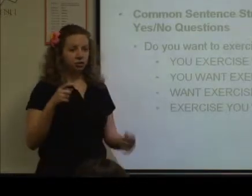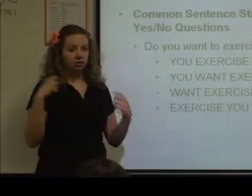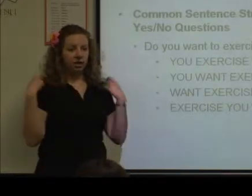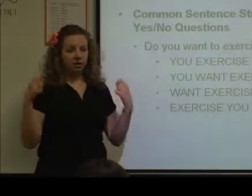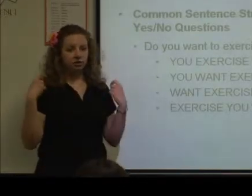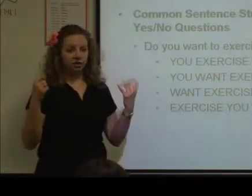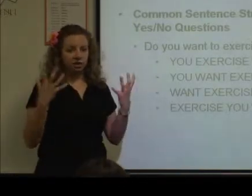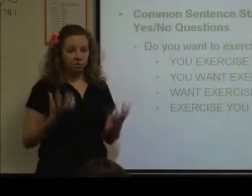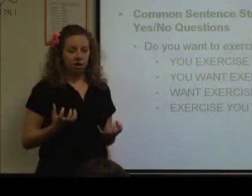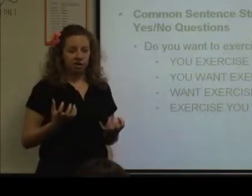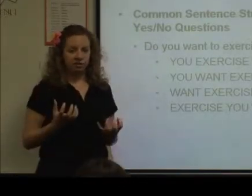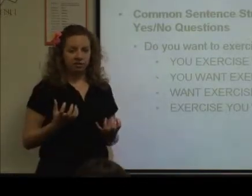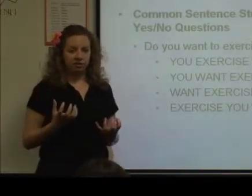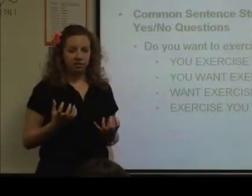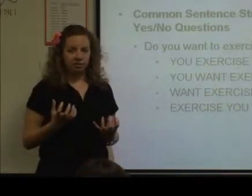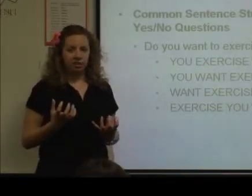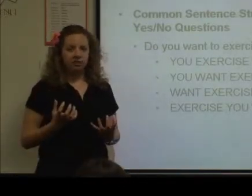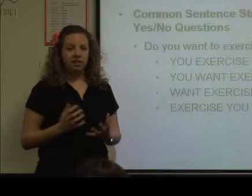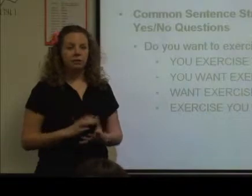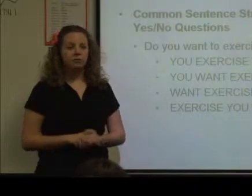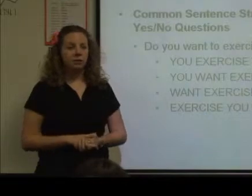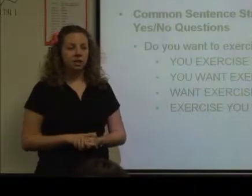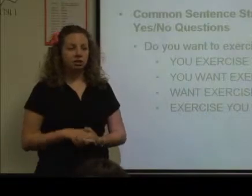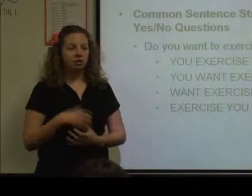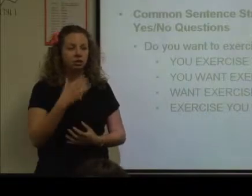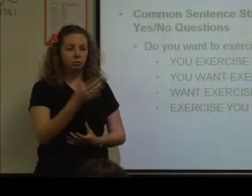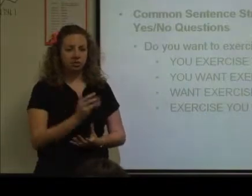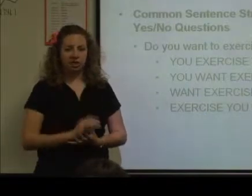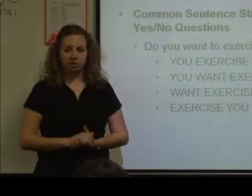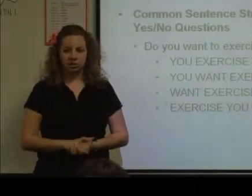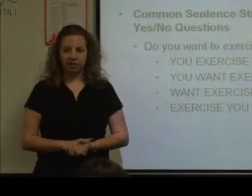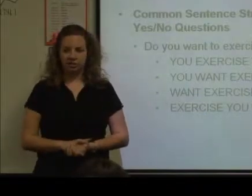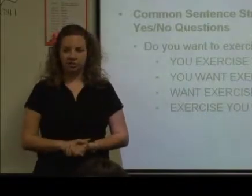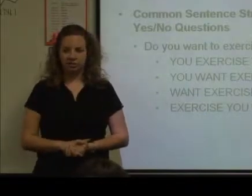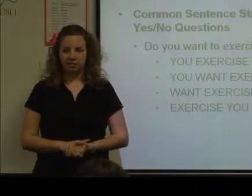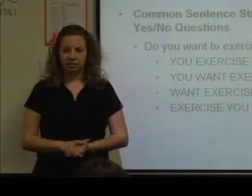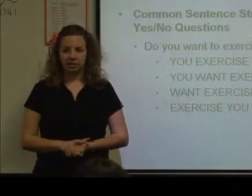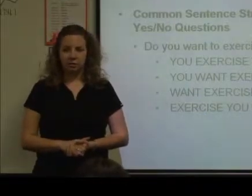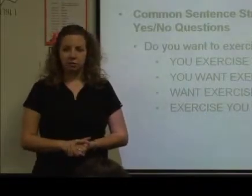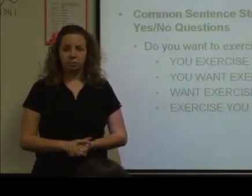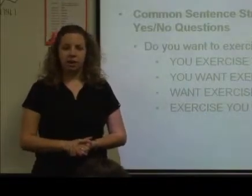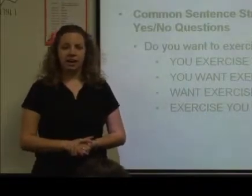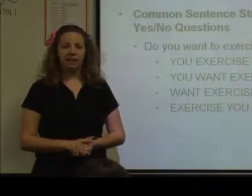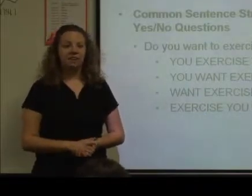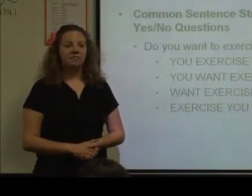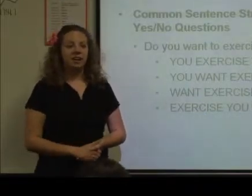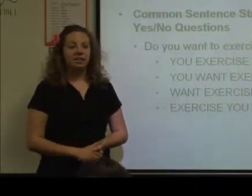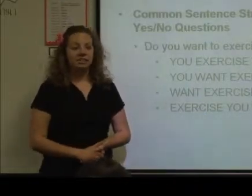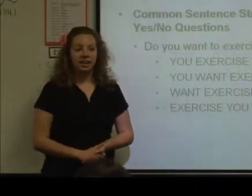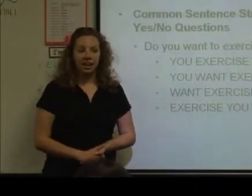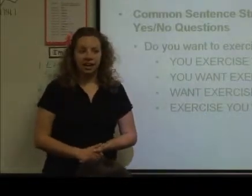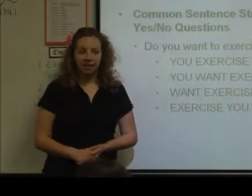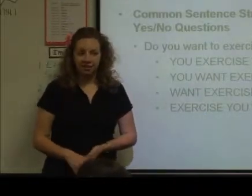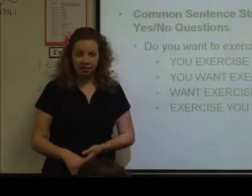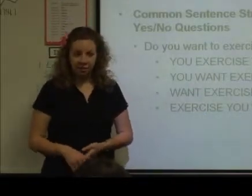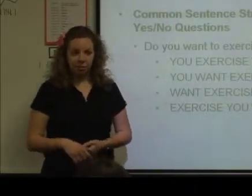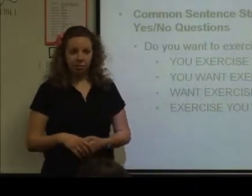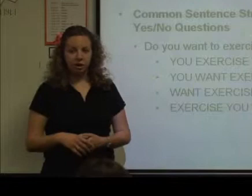you exercise want, that would mean you want to exercise. But if I say